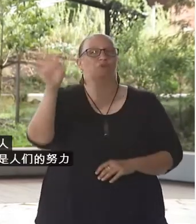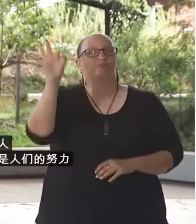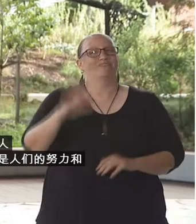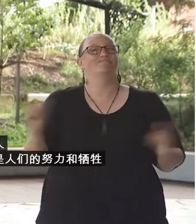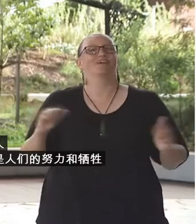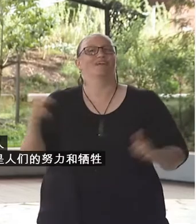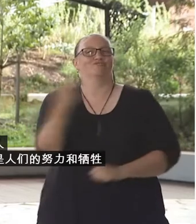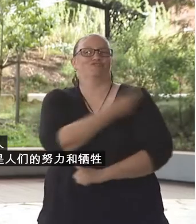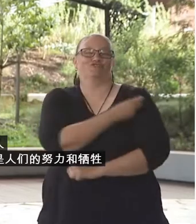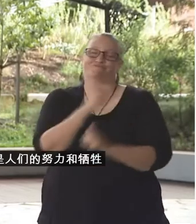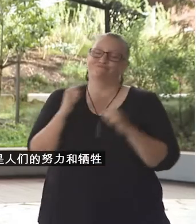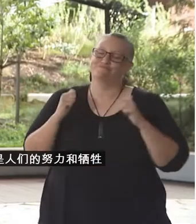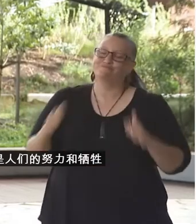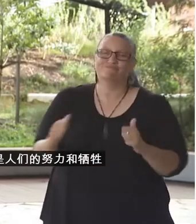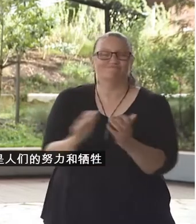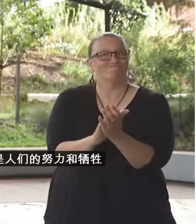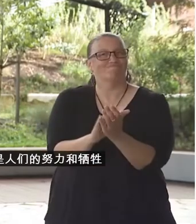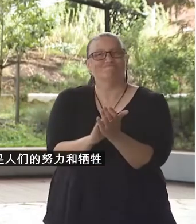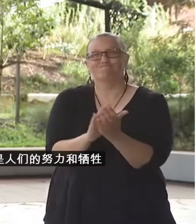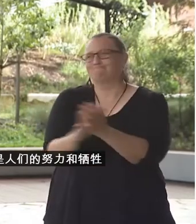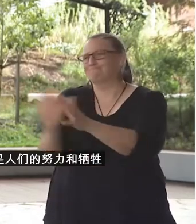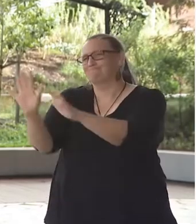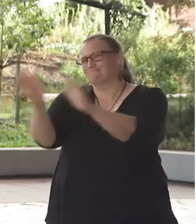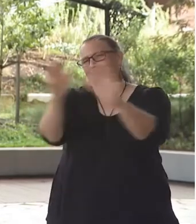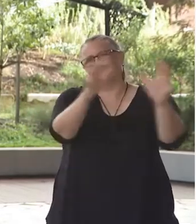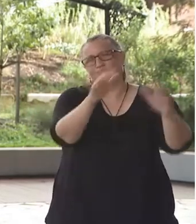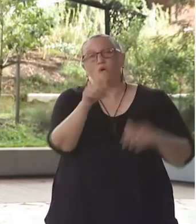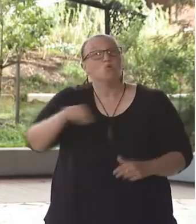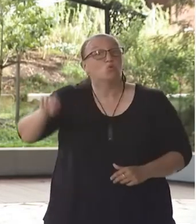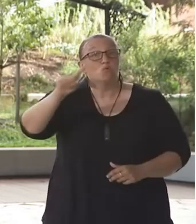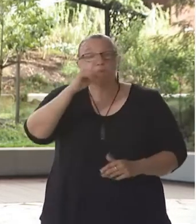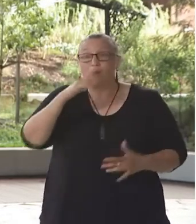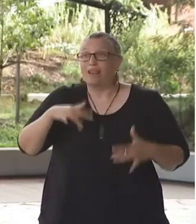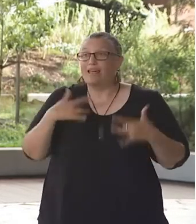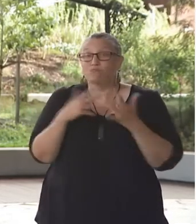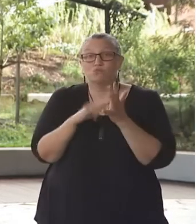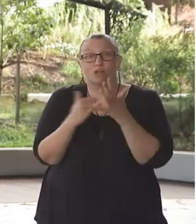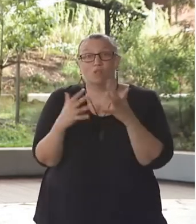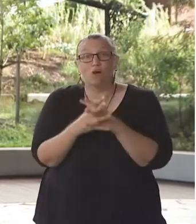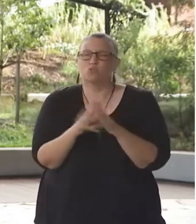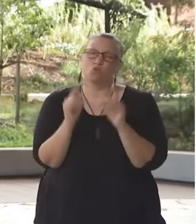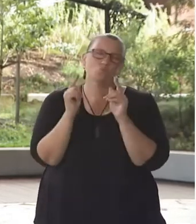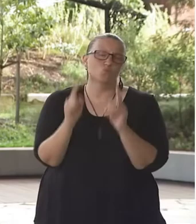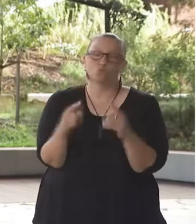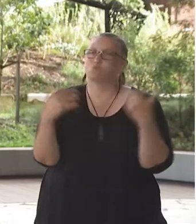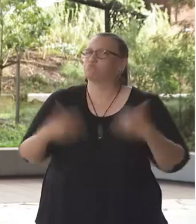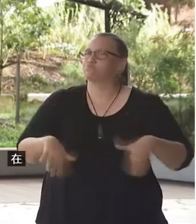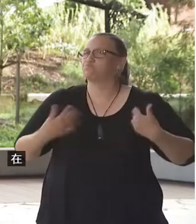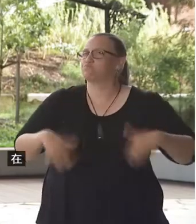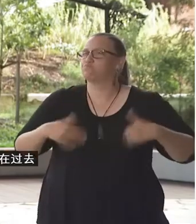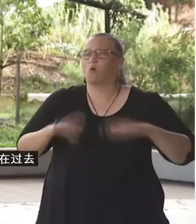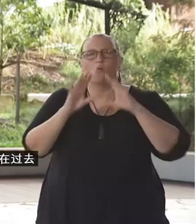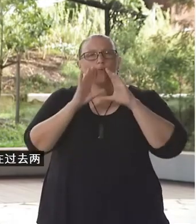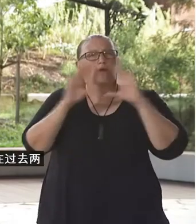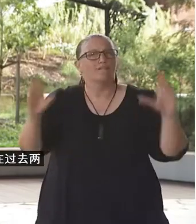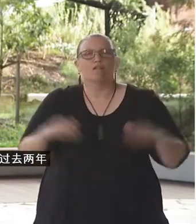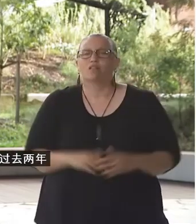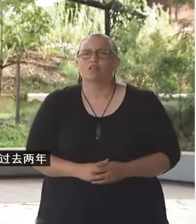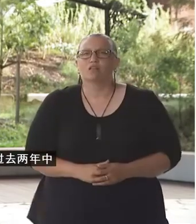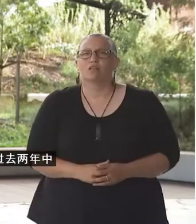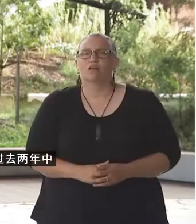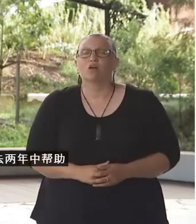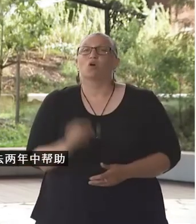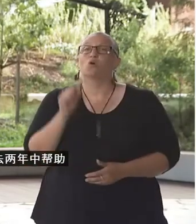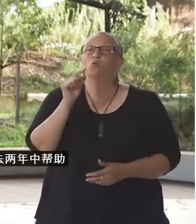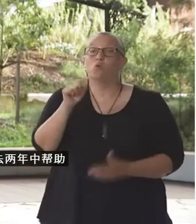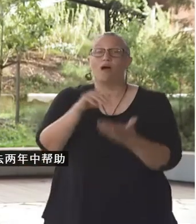It's the efforts and sacrifices that people have made right across New South Wales that has got us through the pandemic over the